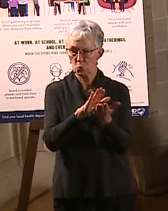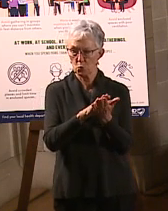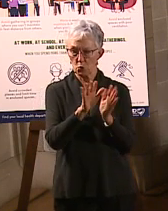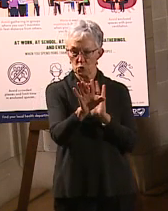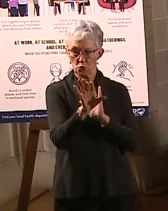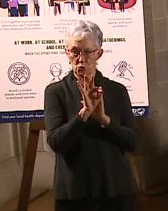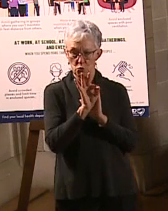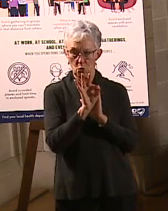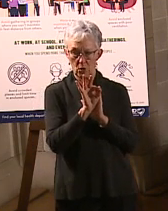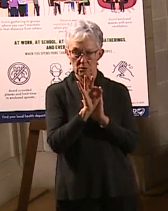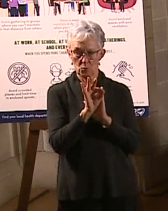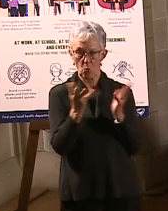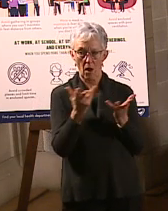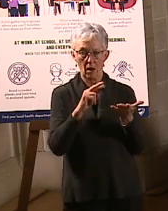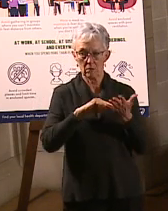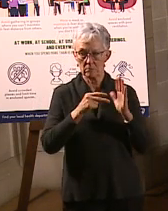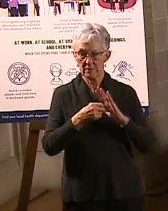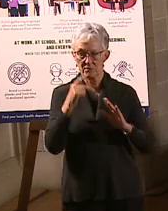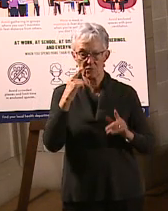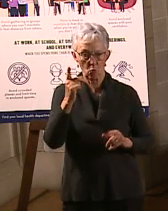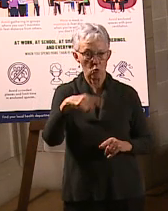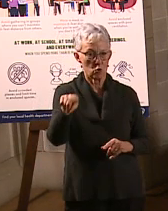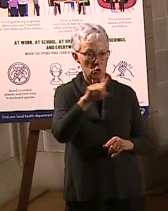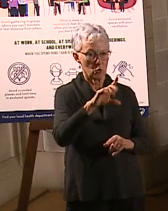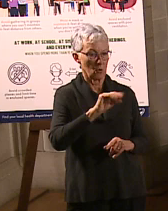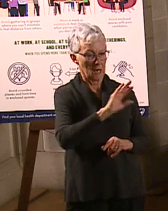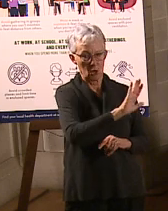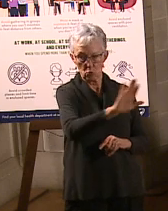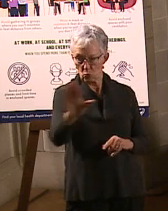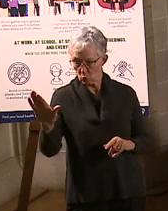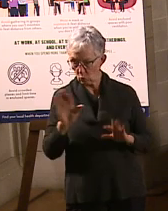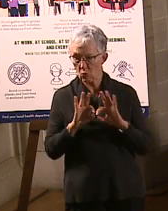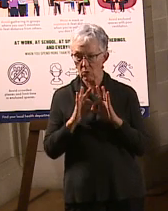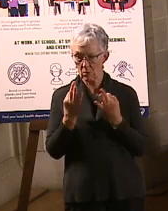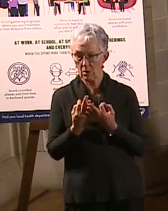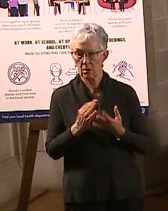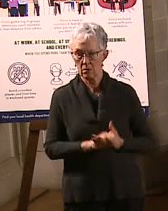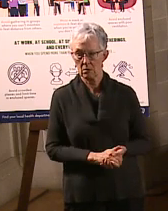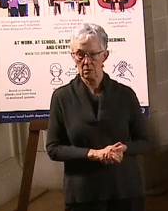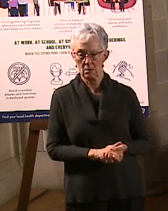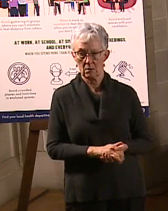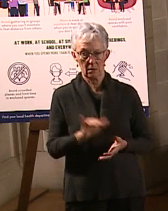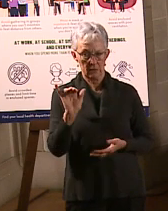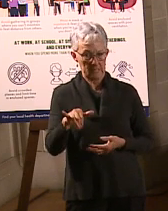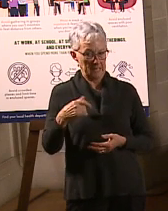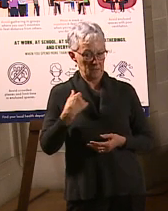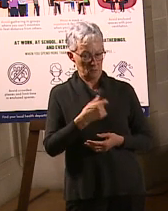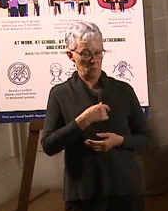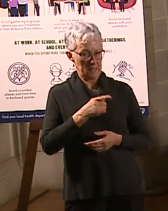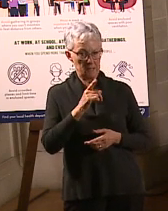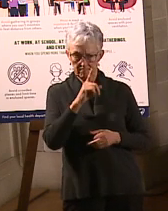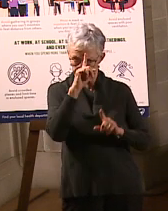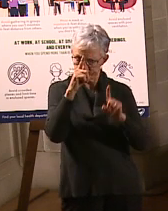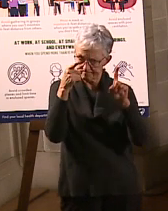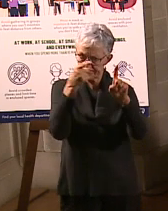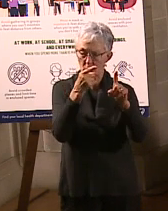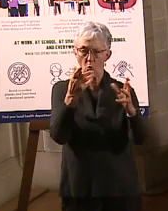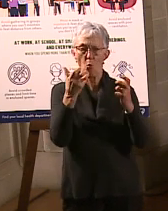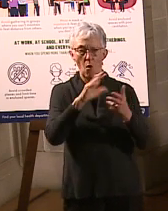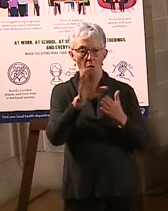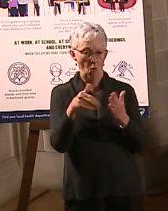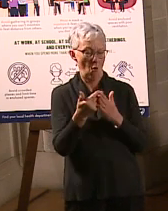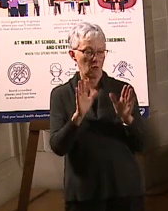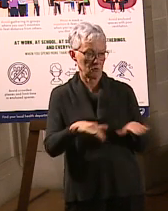meant for you and your families. That is something that, again, we want to make sure that every child has that opportunity to be able to get that